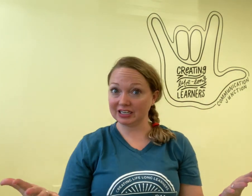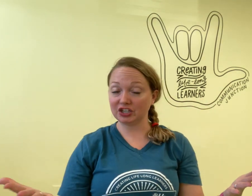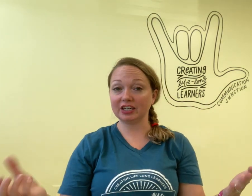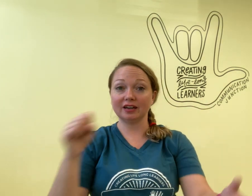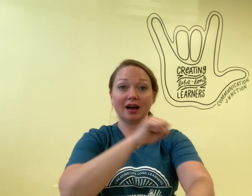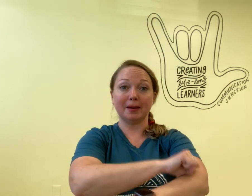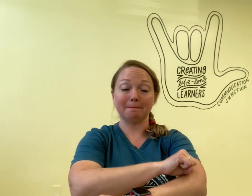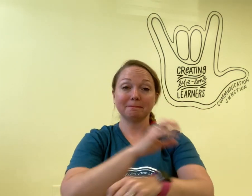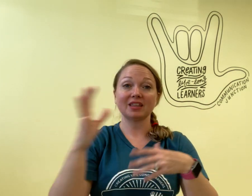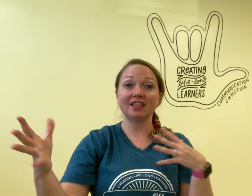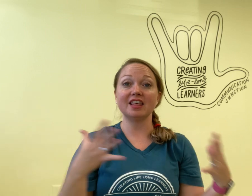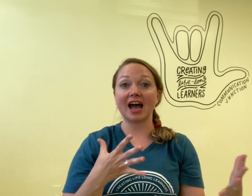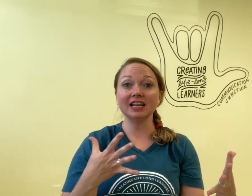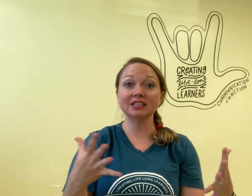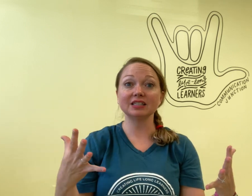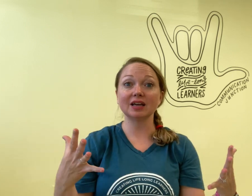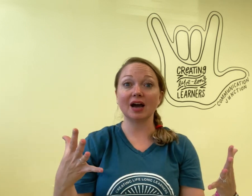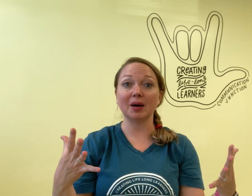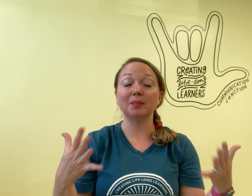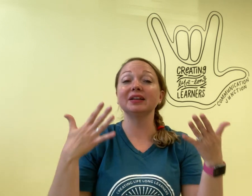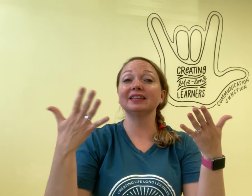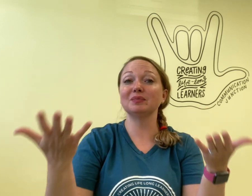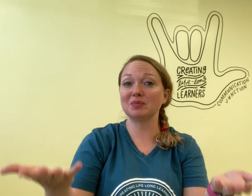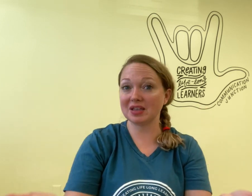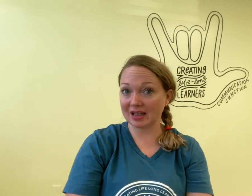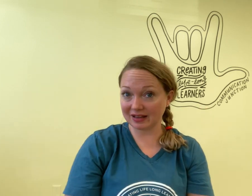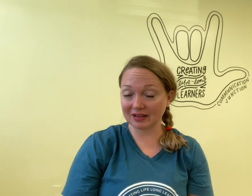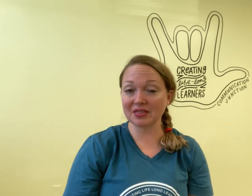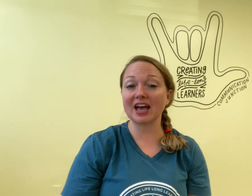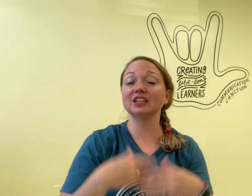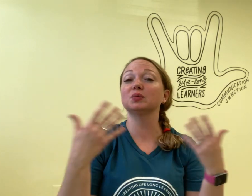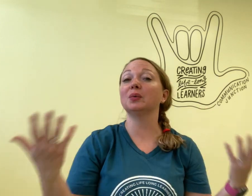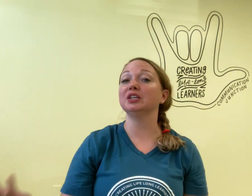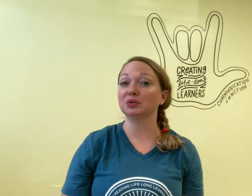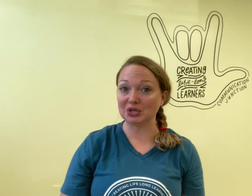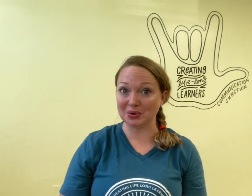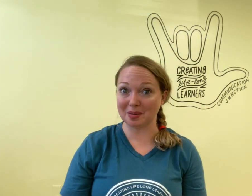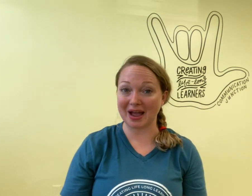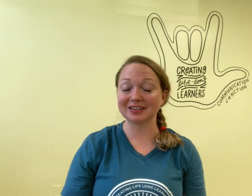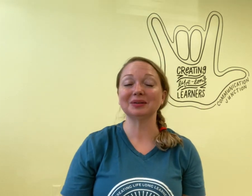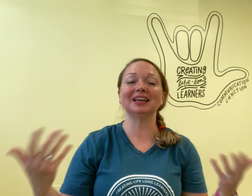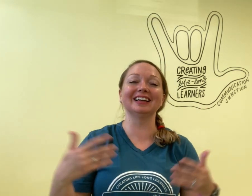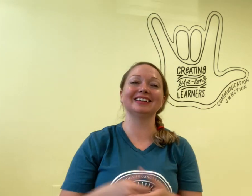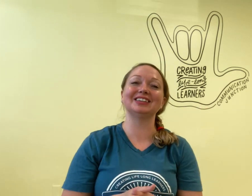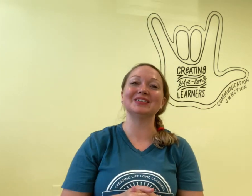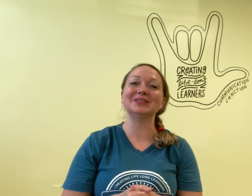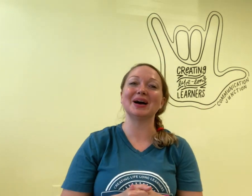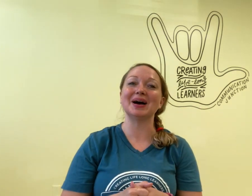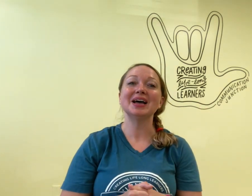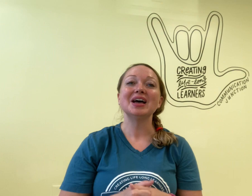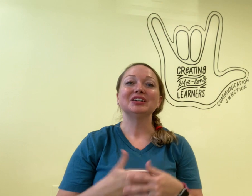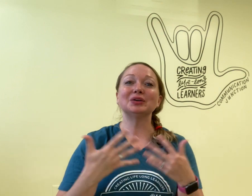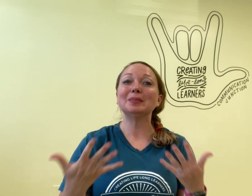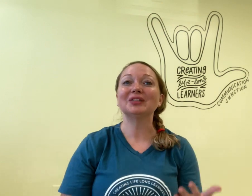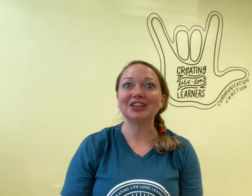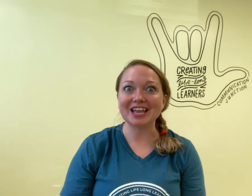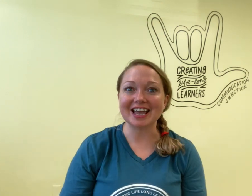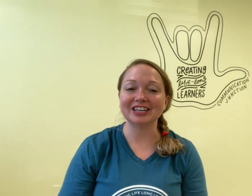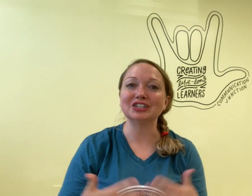teaching that, but that is what we used to do in the past to show empathy and concern